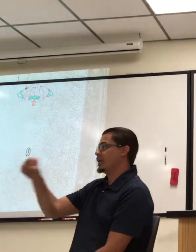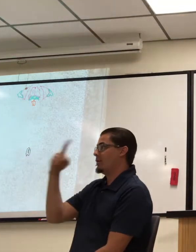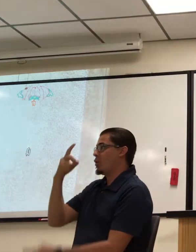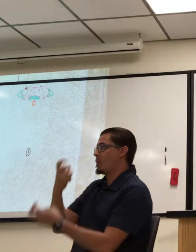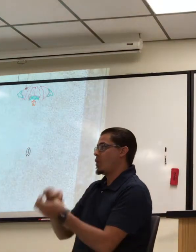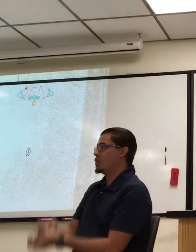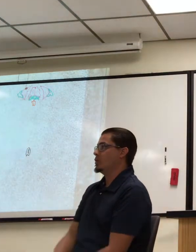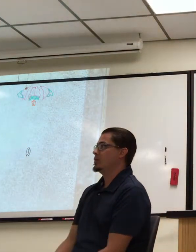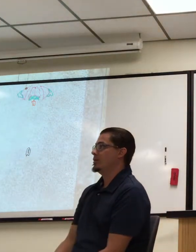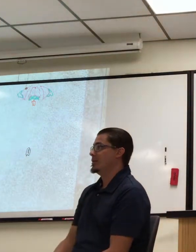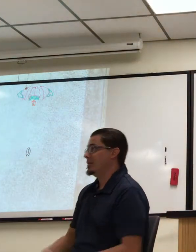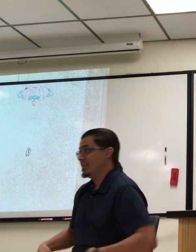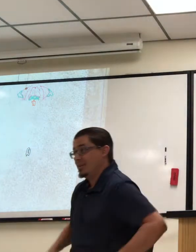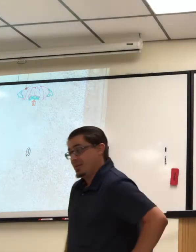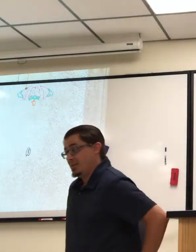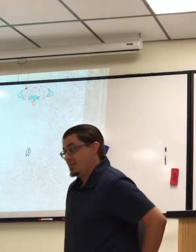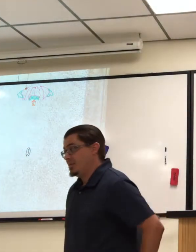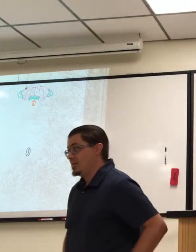Frontal bone.